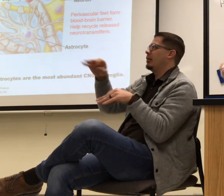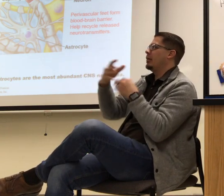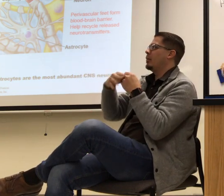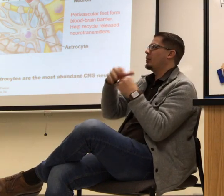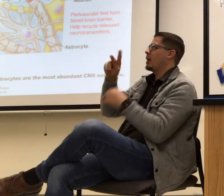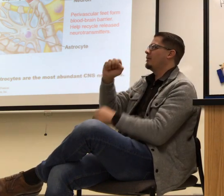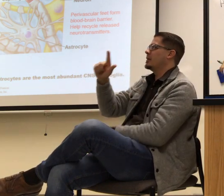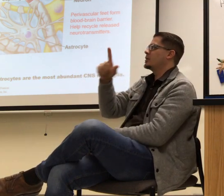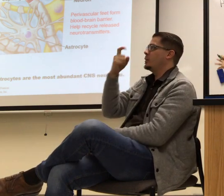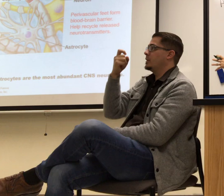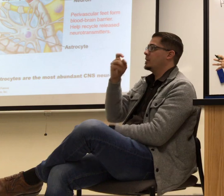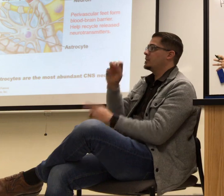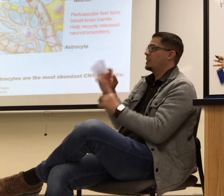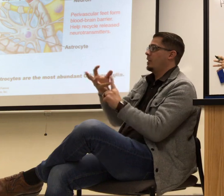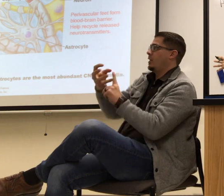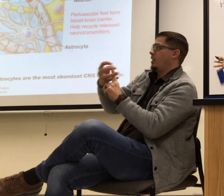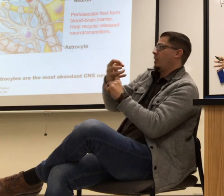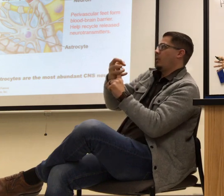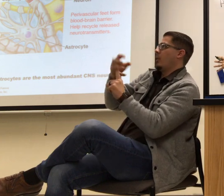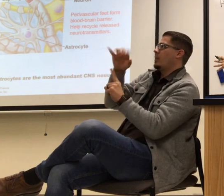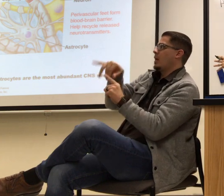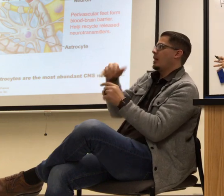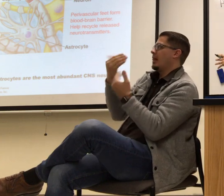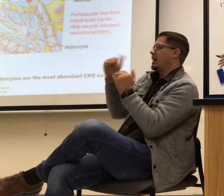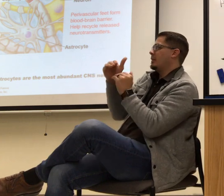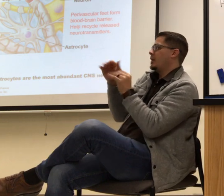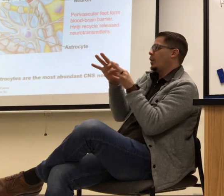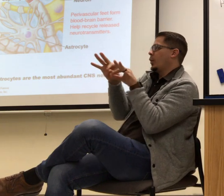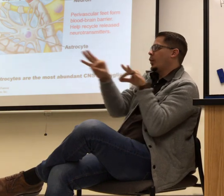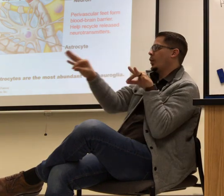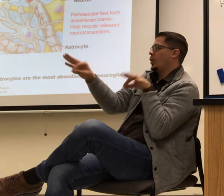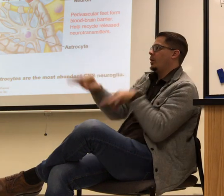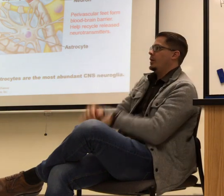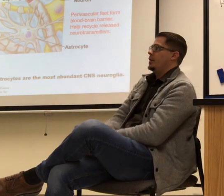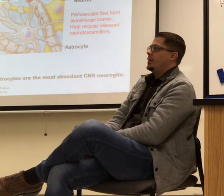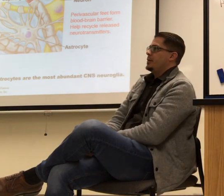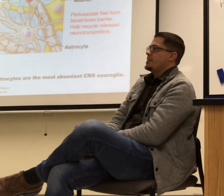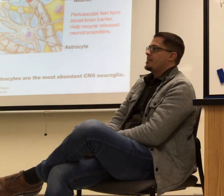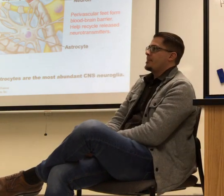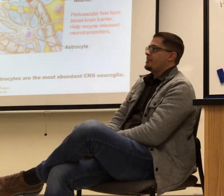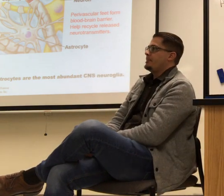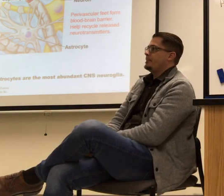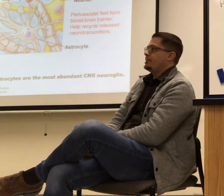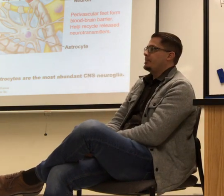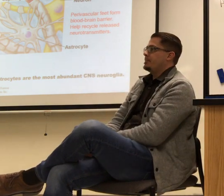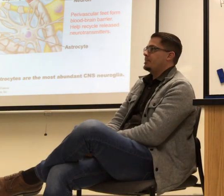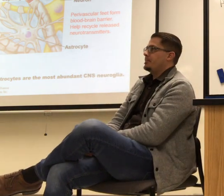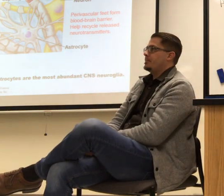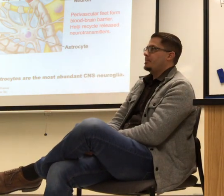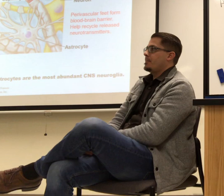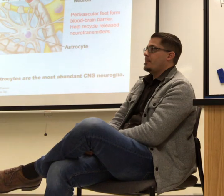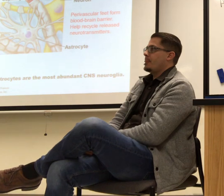feet wrap around the capillaries. So what you create is